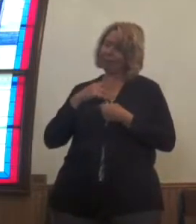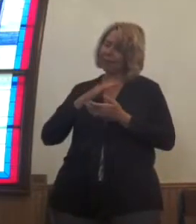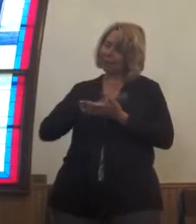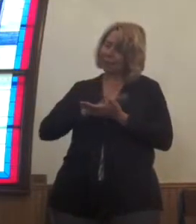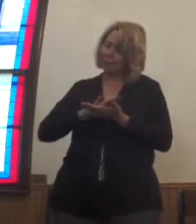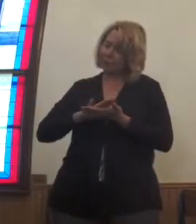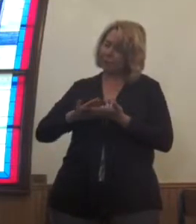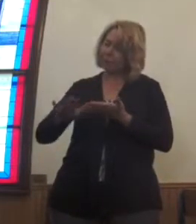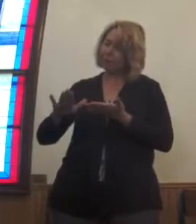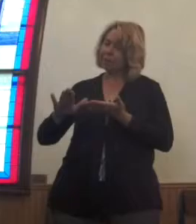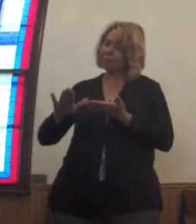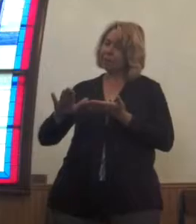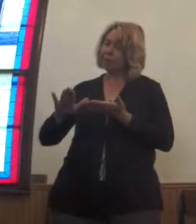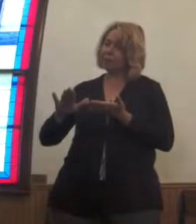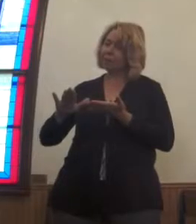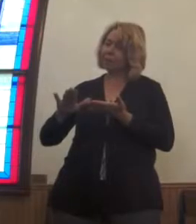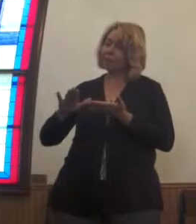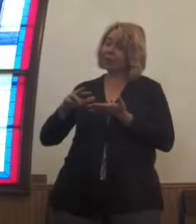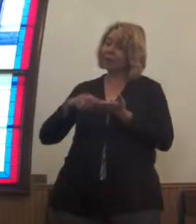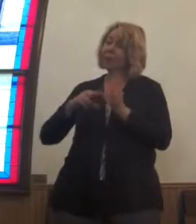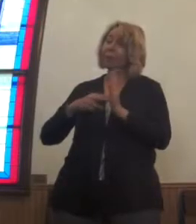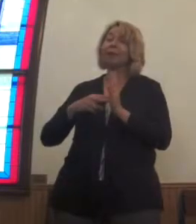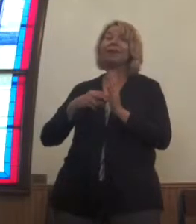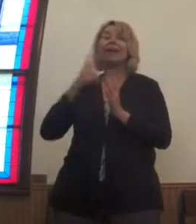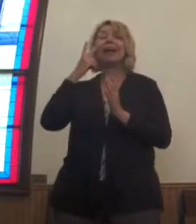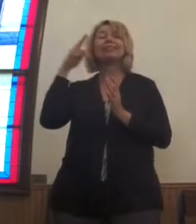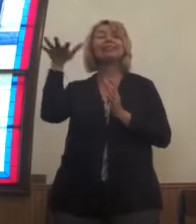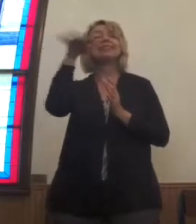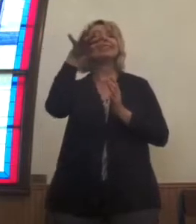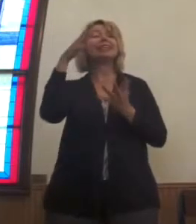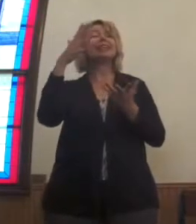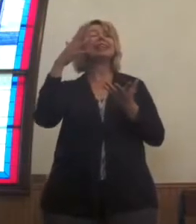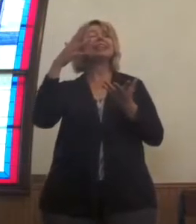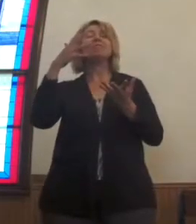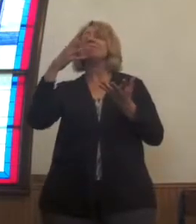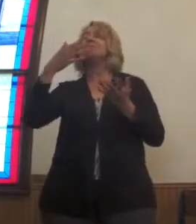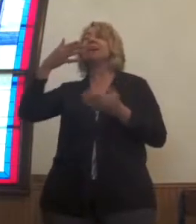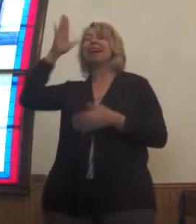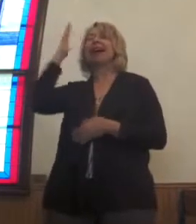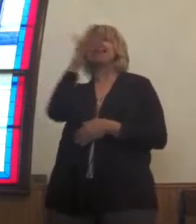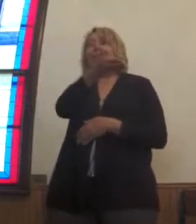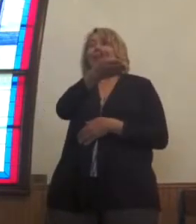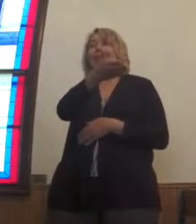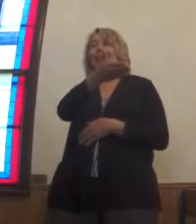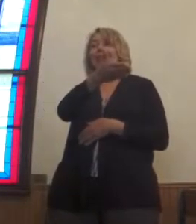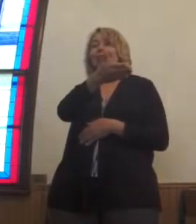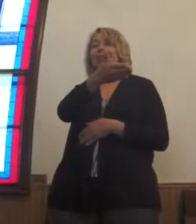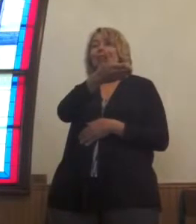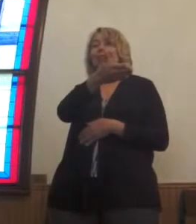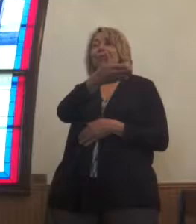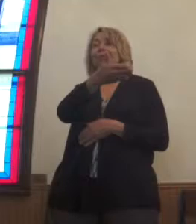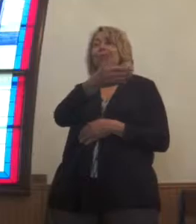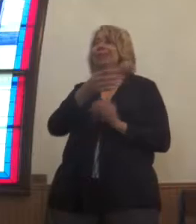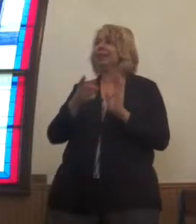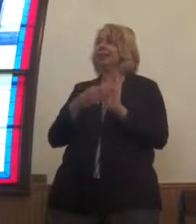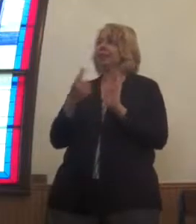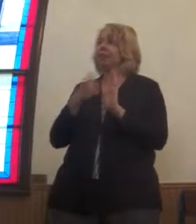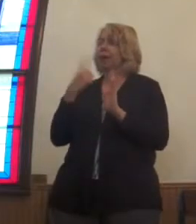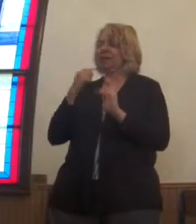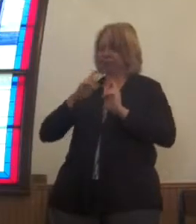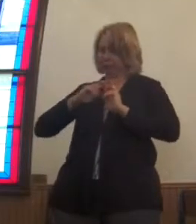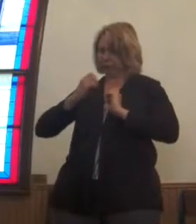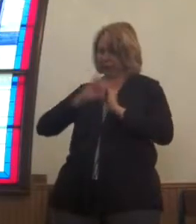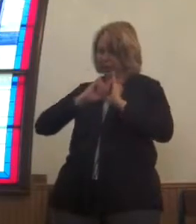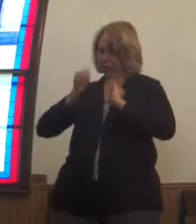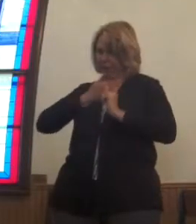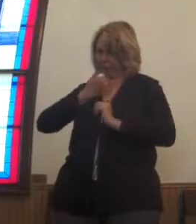can see God from the outside world. I use the example of seeing from the outside in, not the inside out.